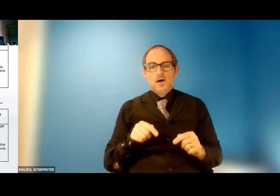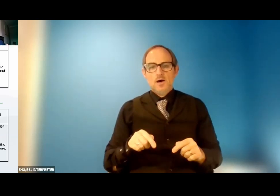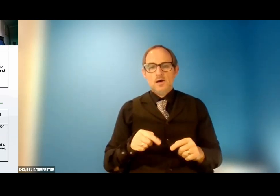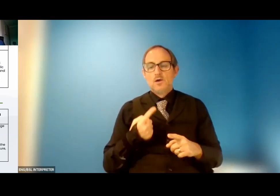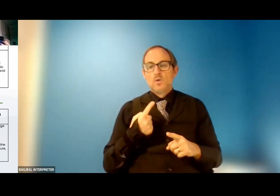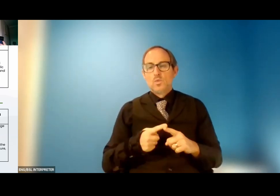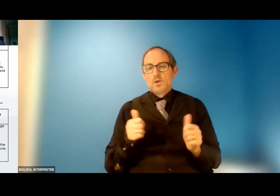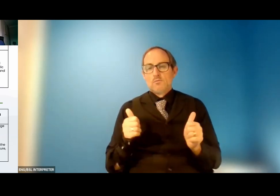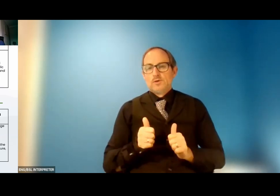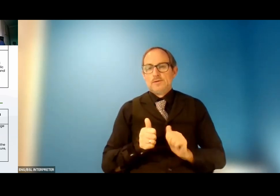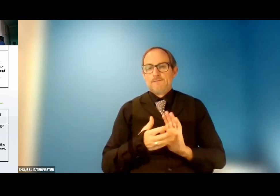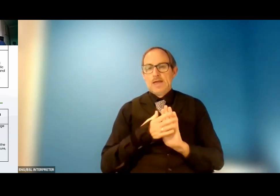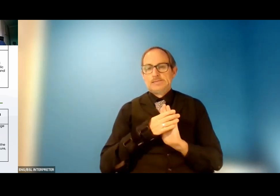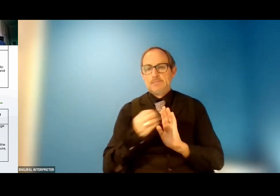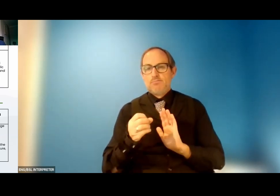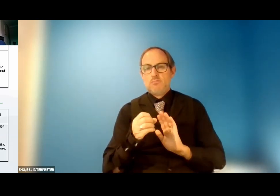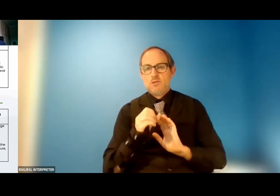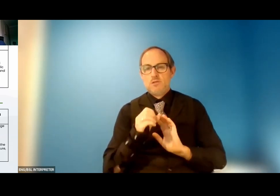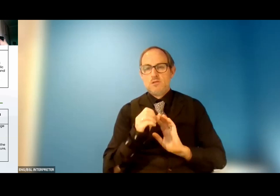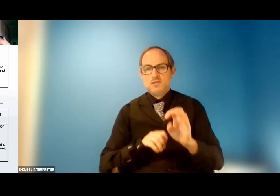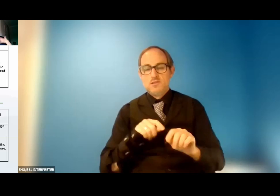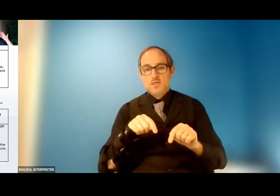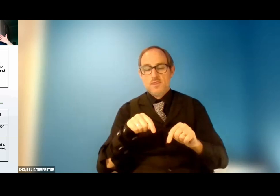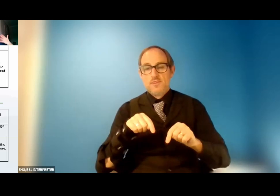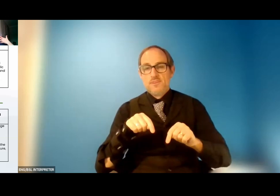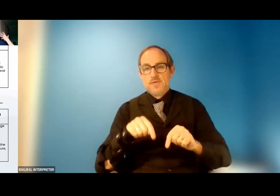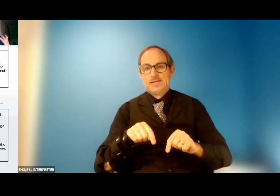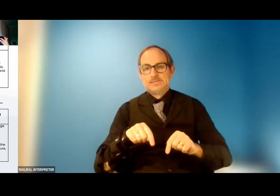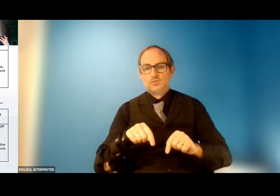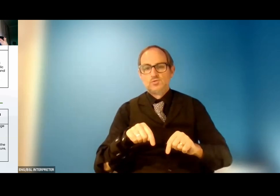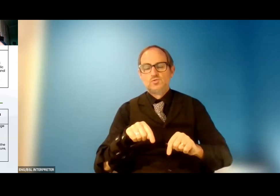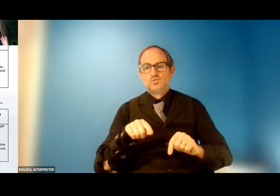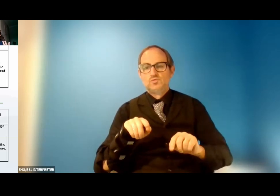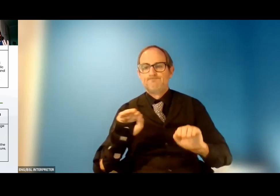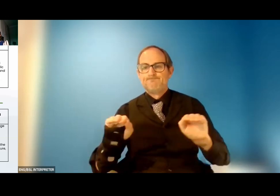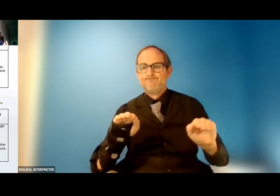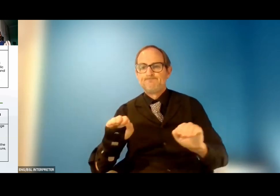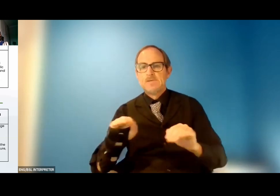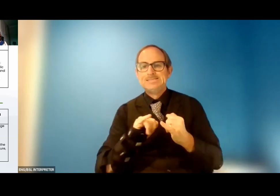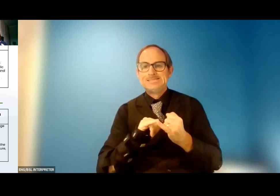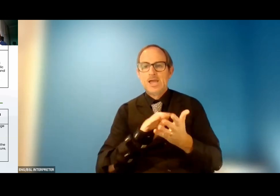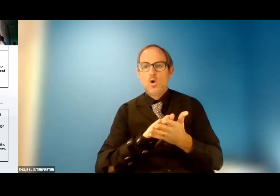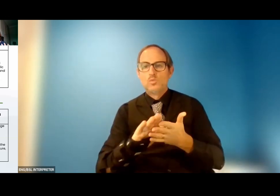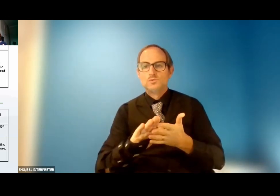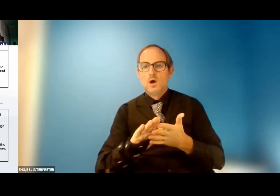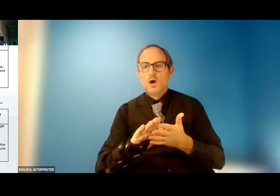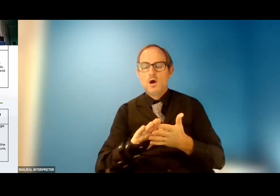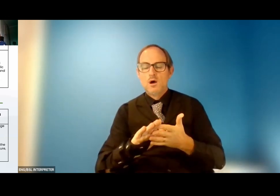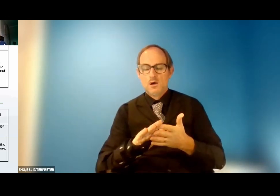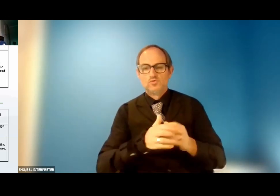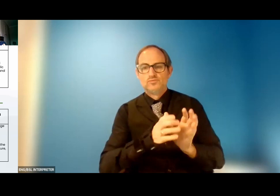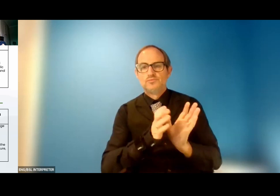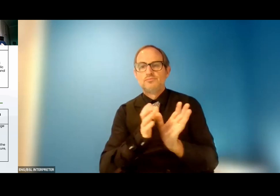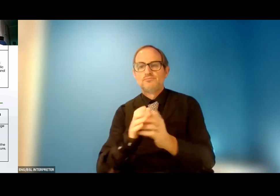how this might work in getting stakeholders to think in systems, which is a really important part of the work so